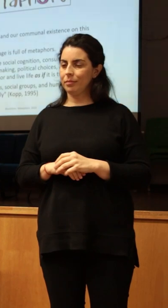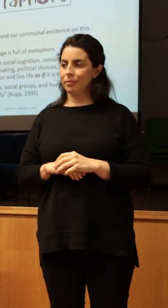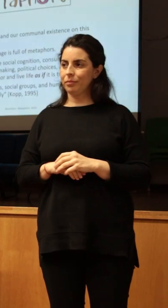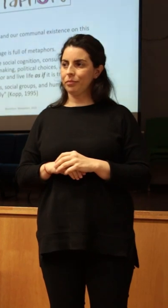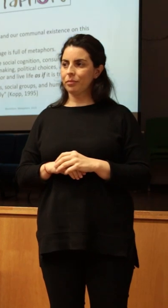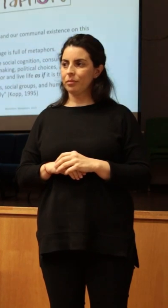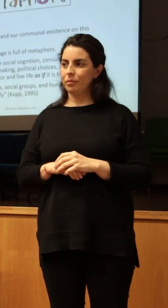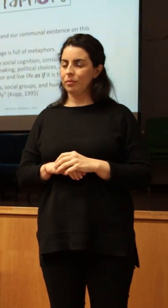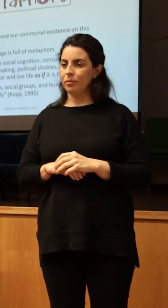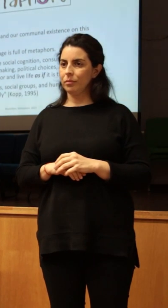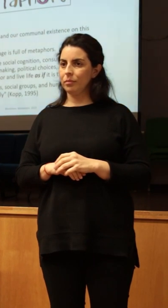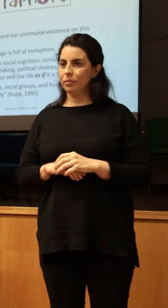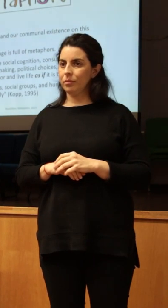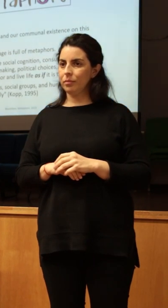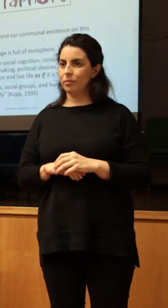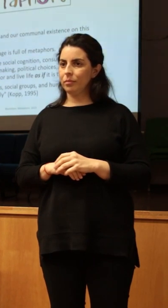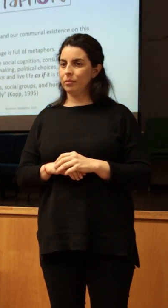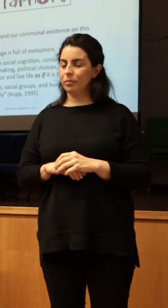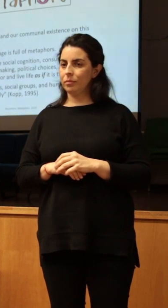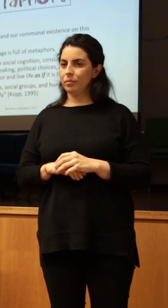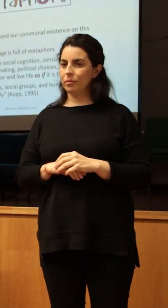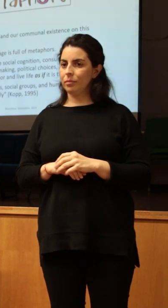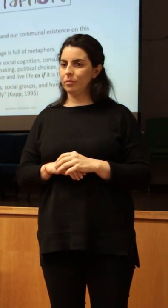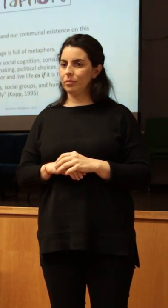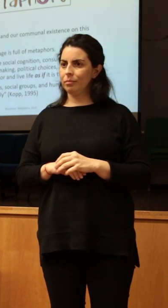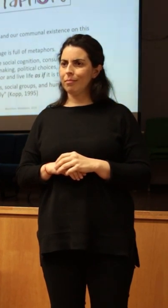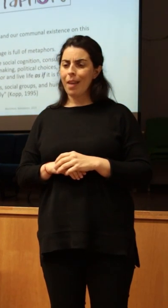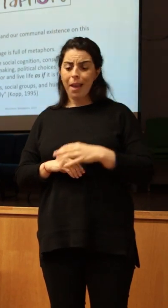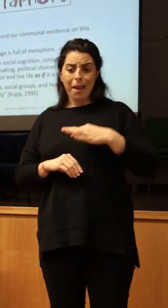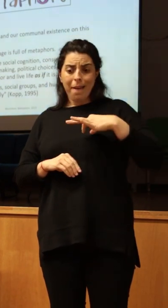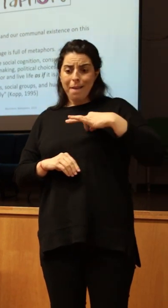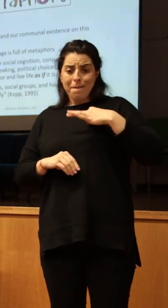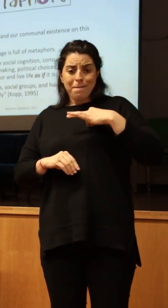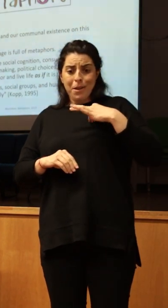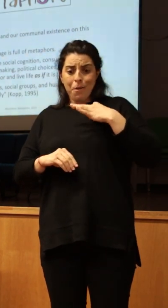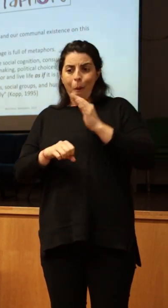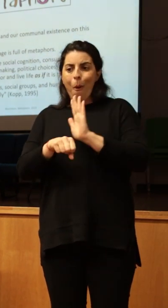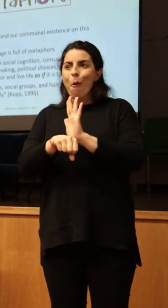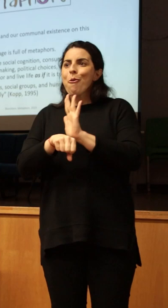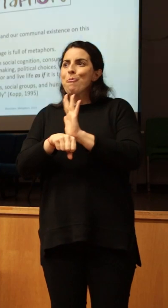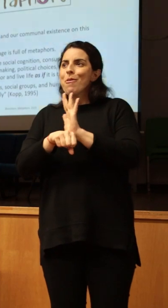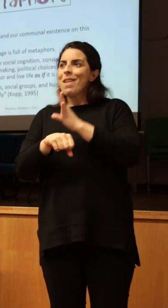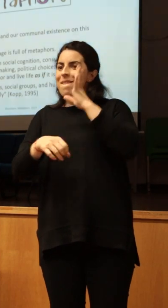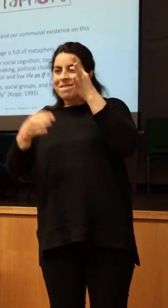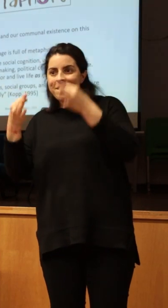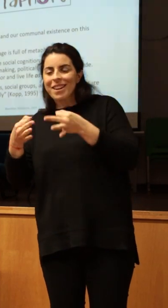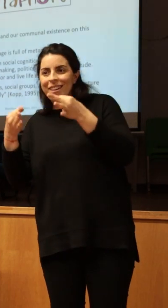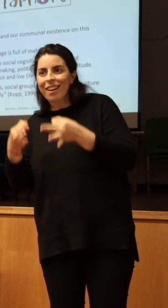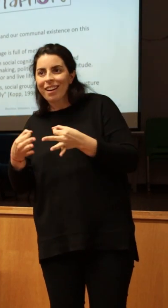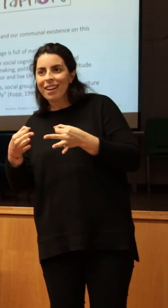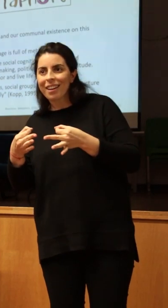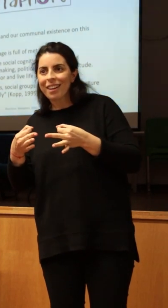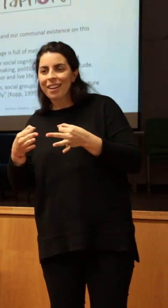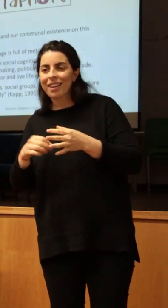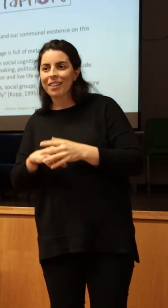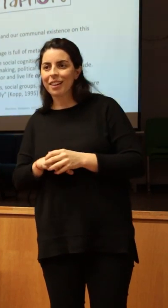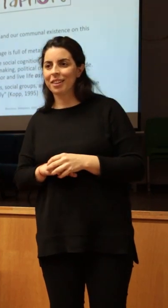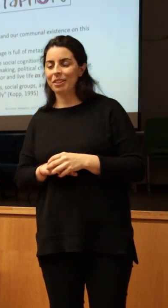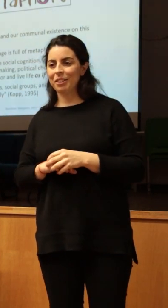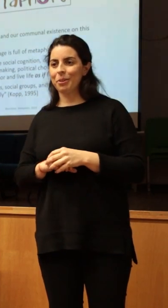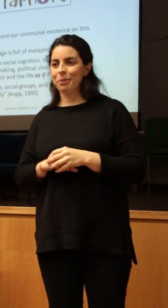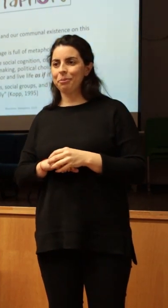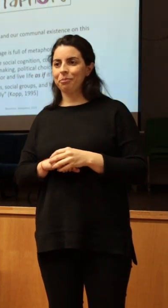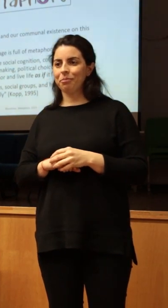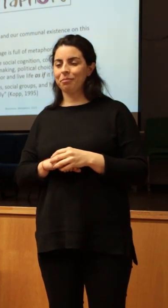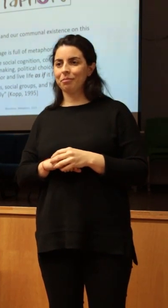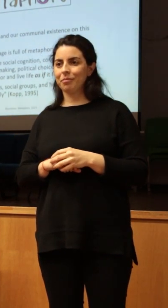And then we live life as if it is true. Y vivimos la vida como si fuera una verdad. And if we have companions, we have other people